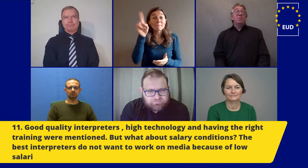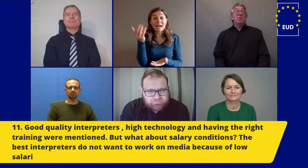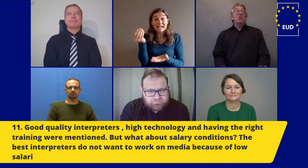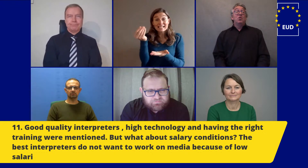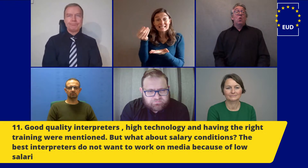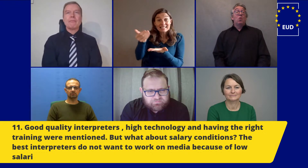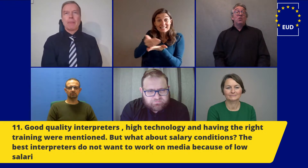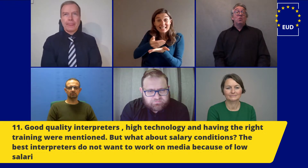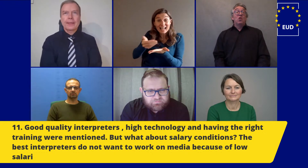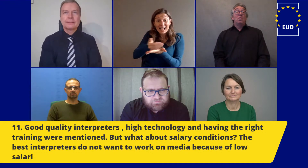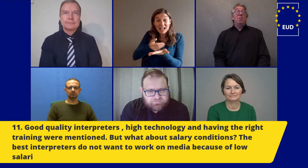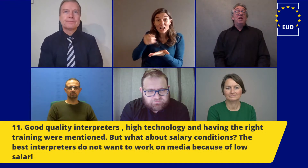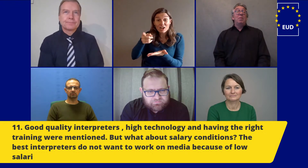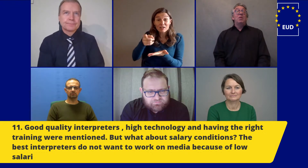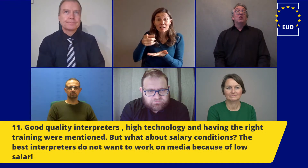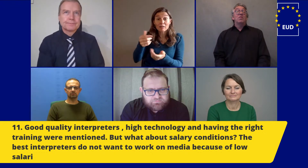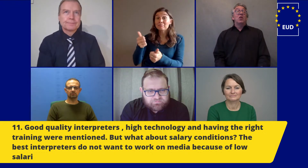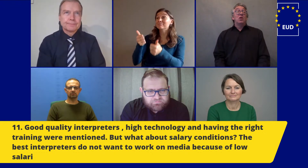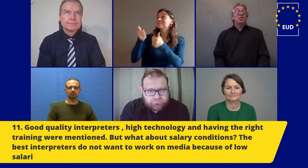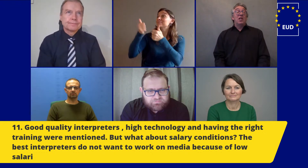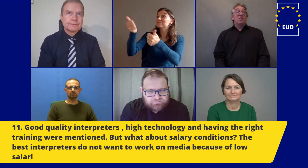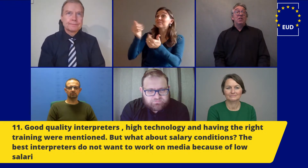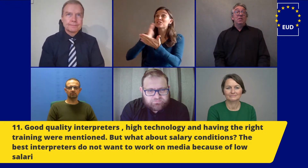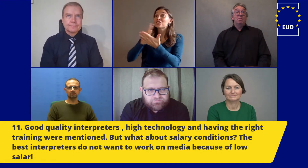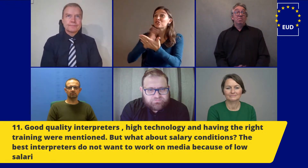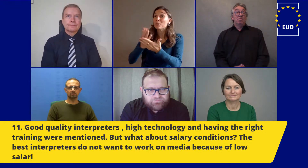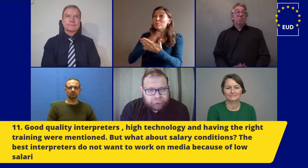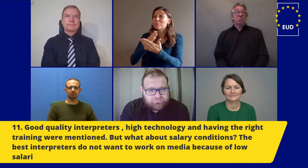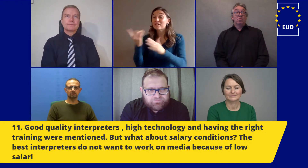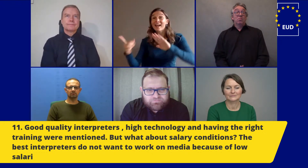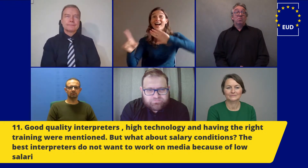do not want to work on media because of the low salary.